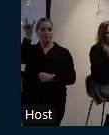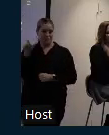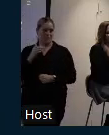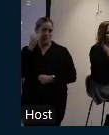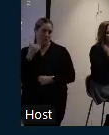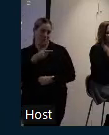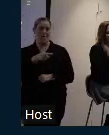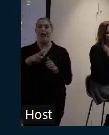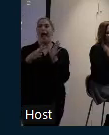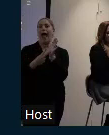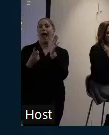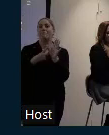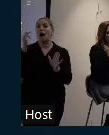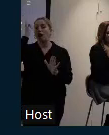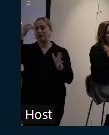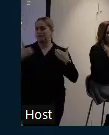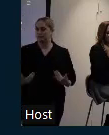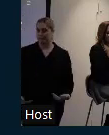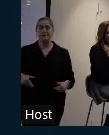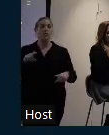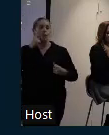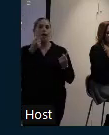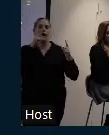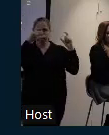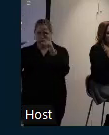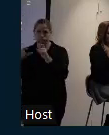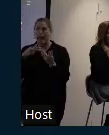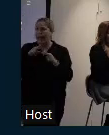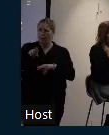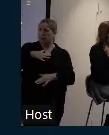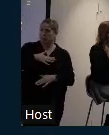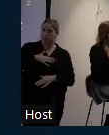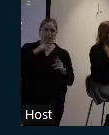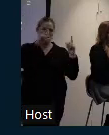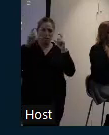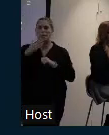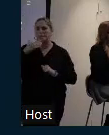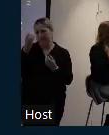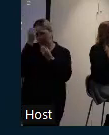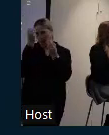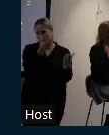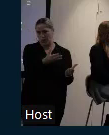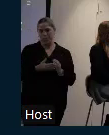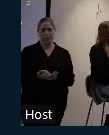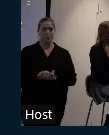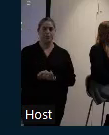dress. So if you don't want to be photographed, just let Ava know. We can work around that.